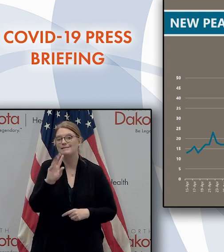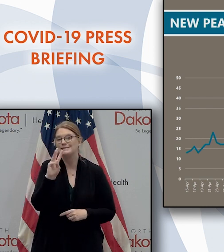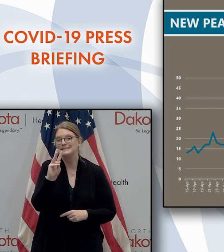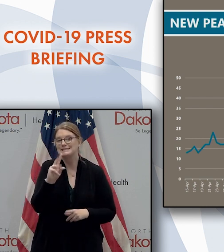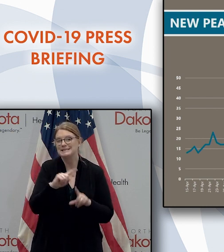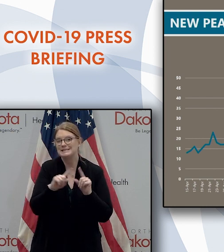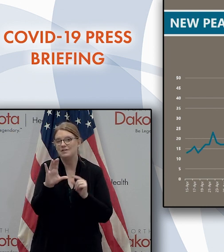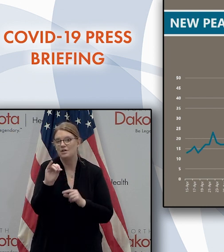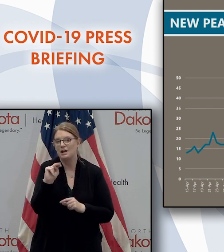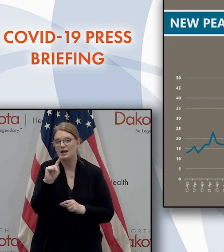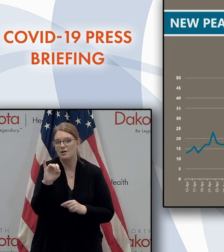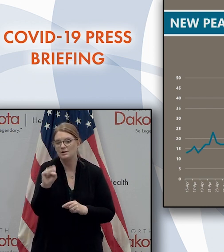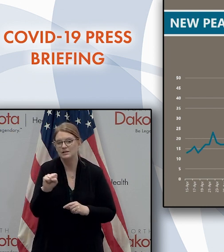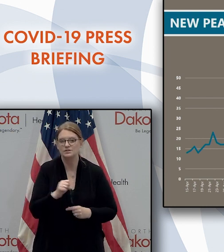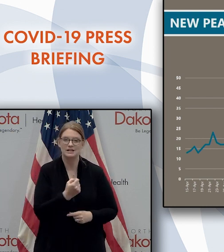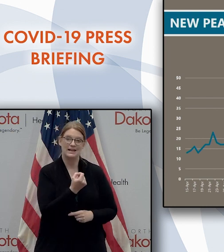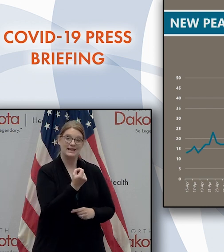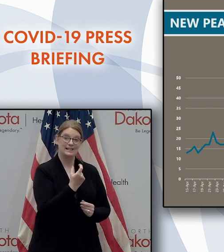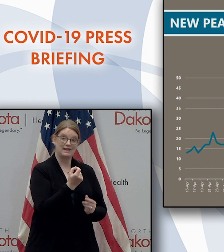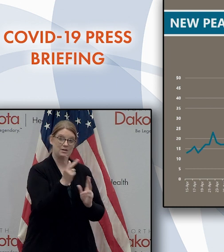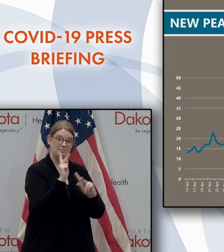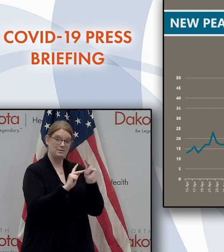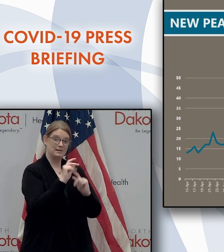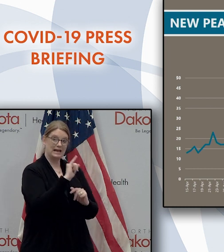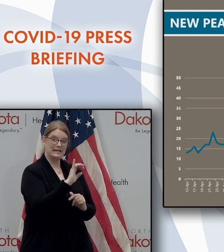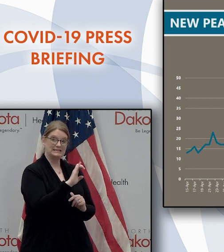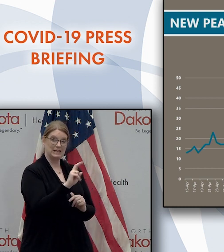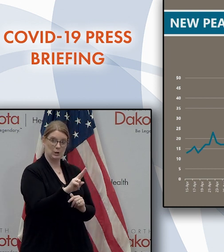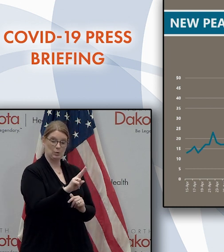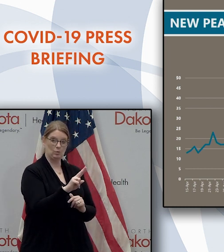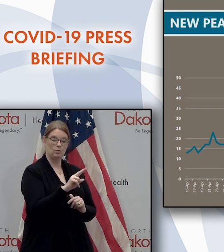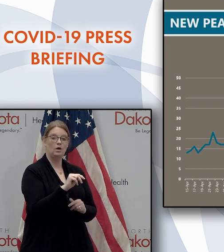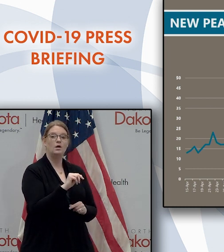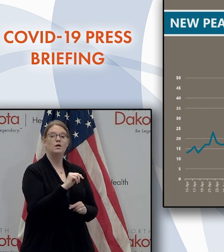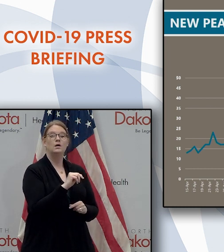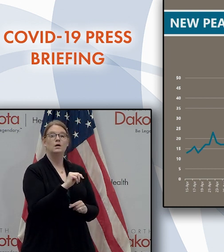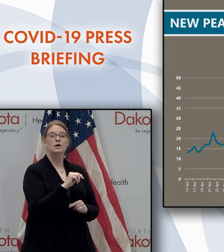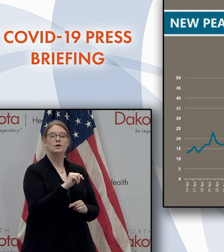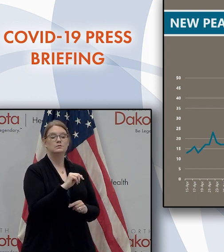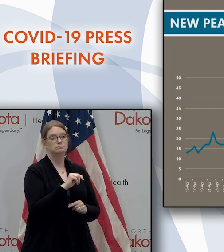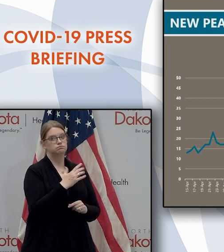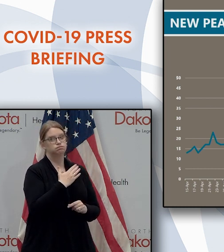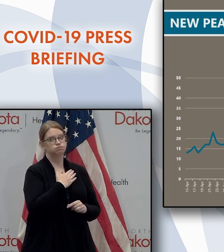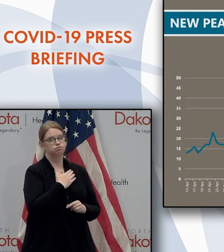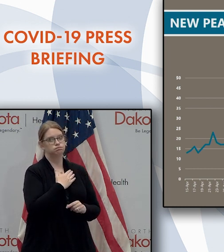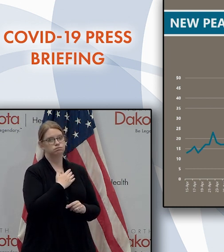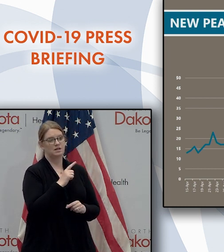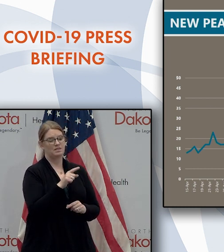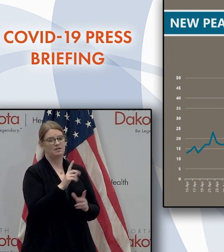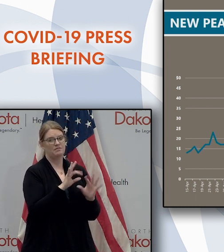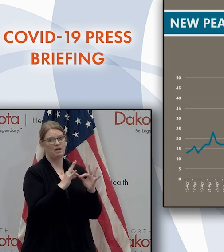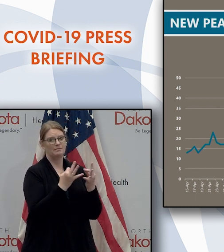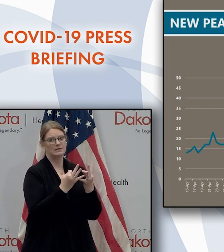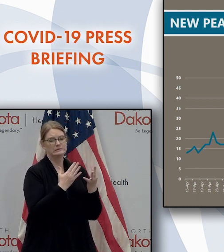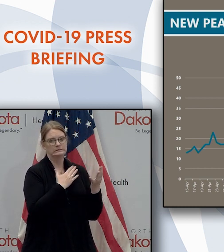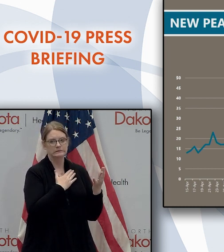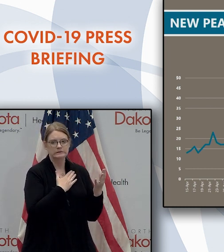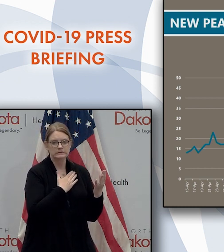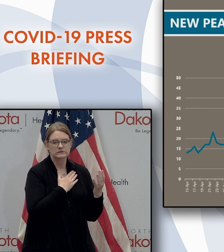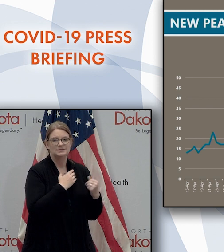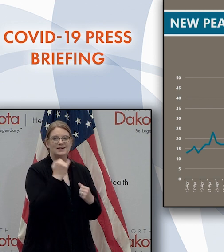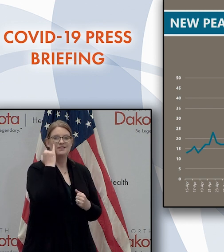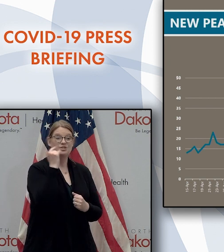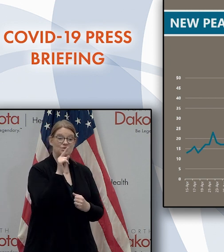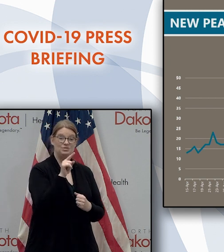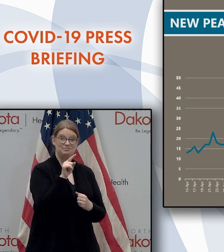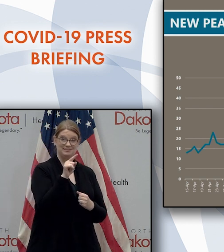are 11 people that are in ICU, and of course our thoughts go out to their families, because we know that if you're in